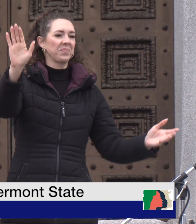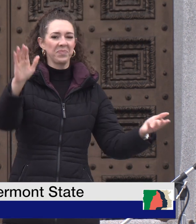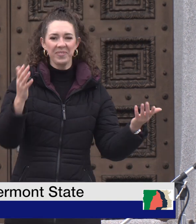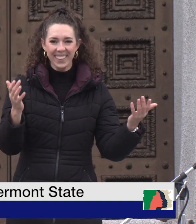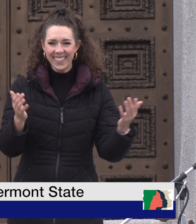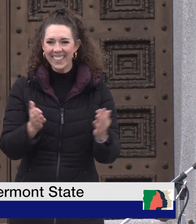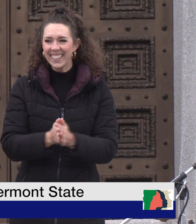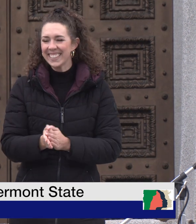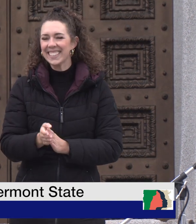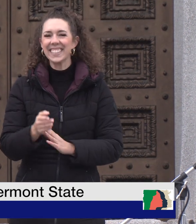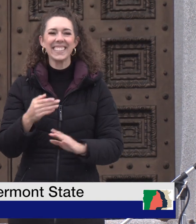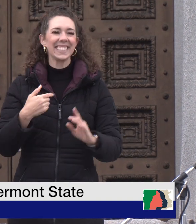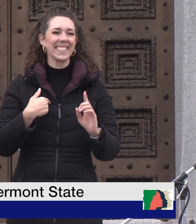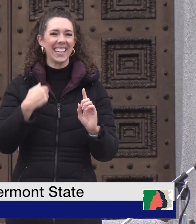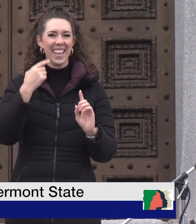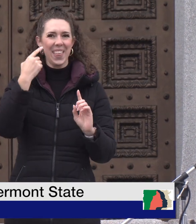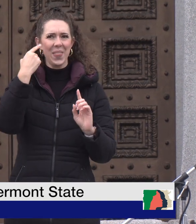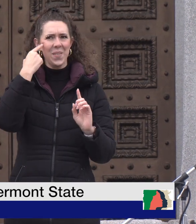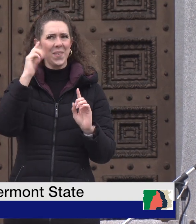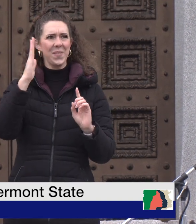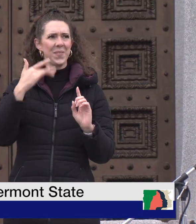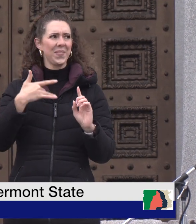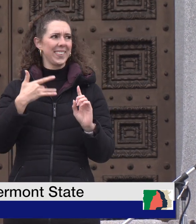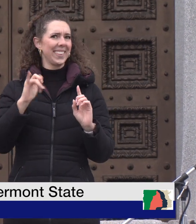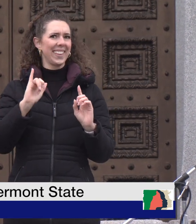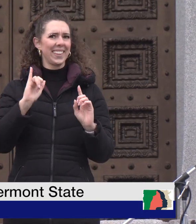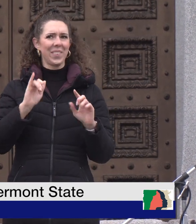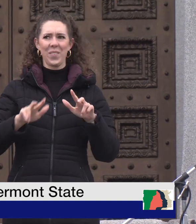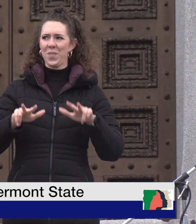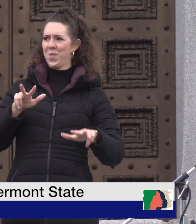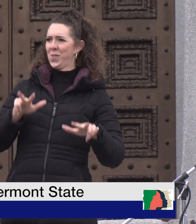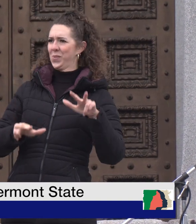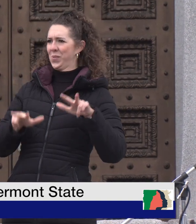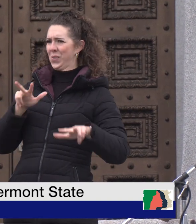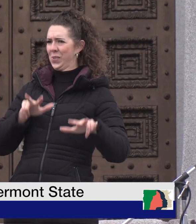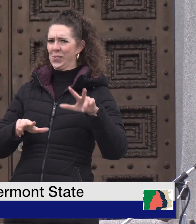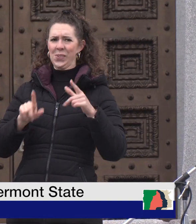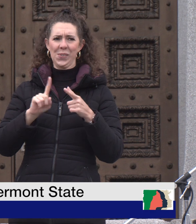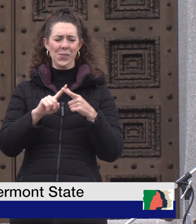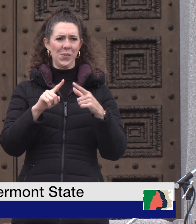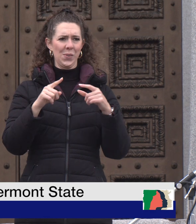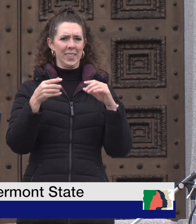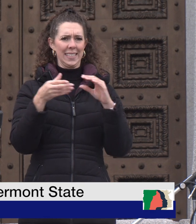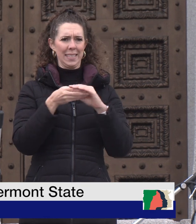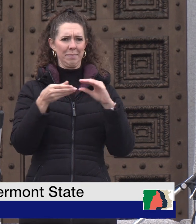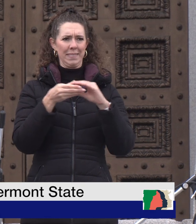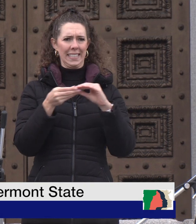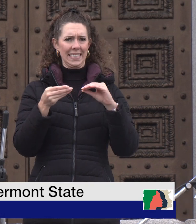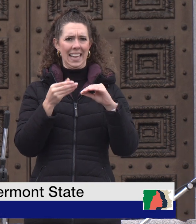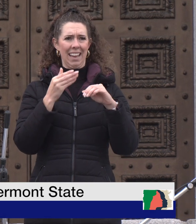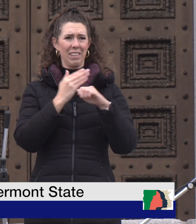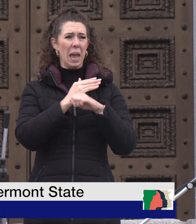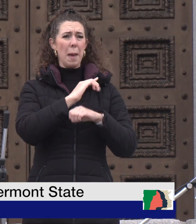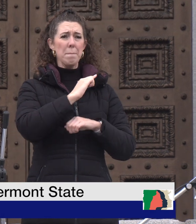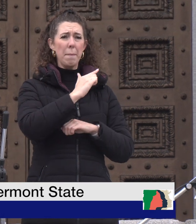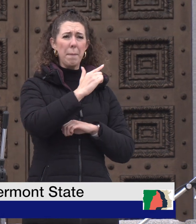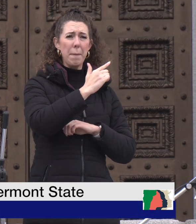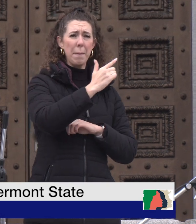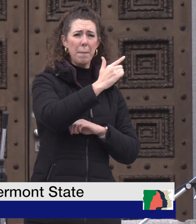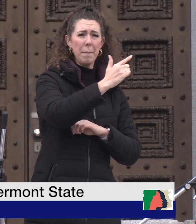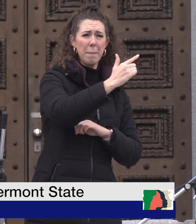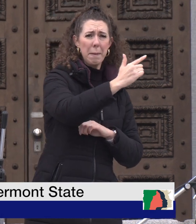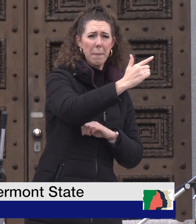And I thought I was going to feel awkward speaking after so many people,